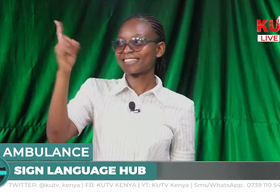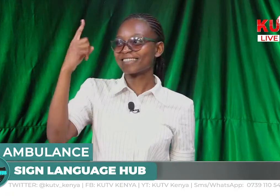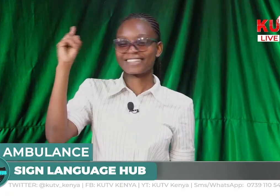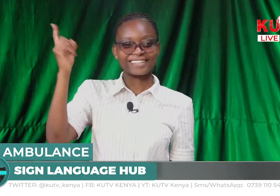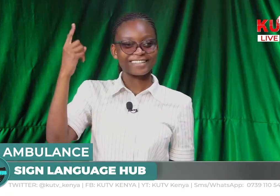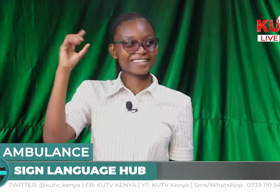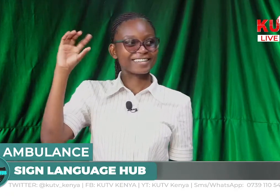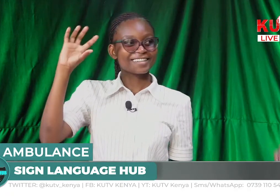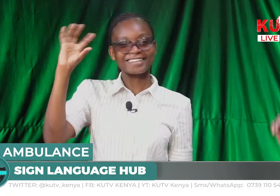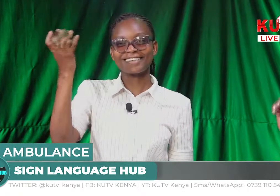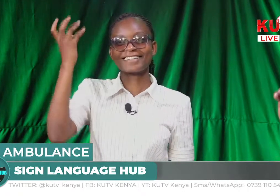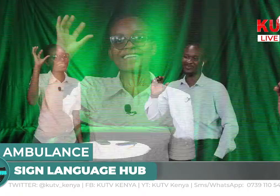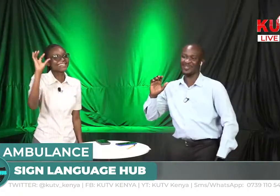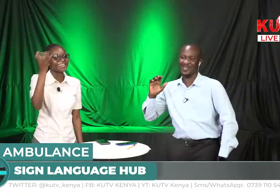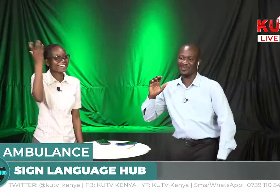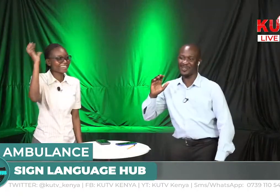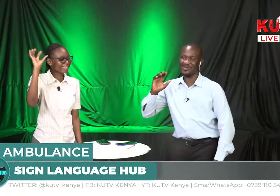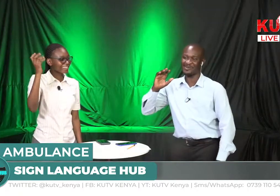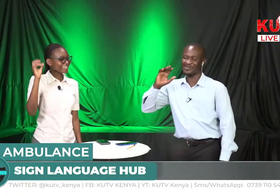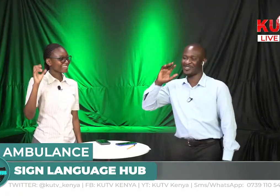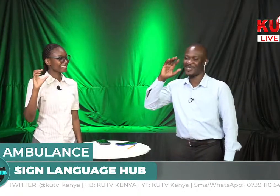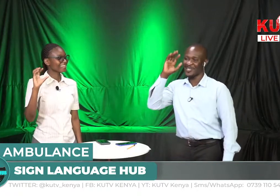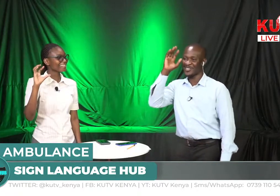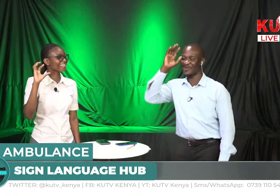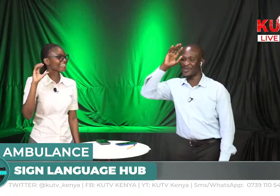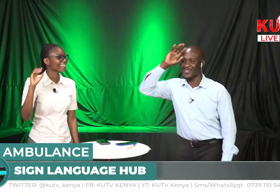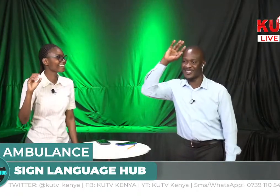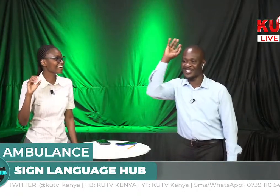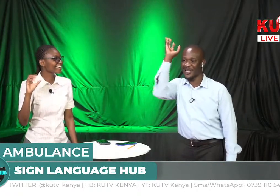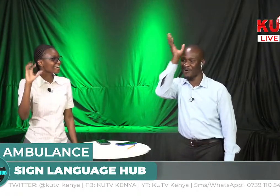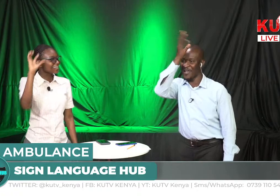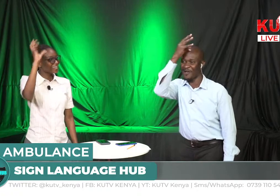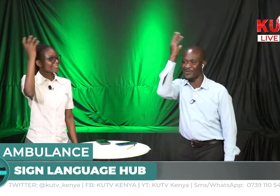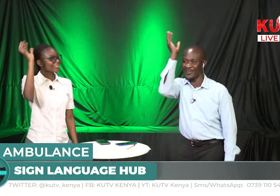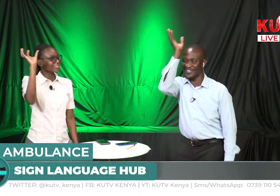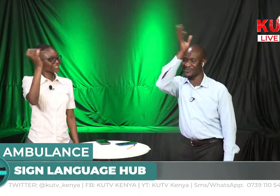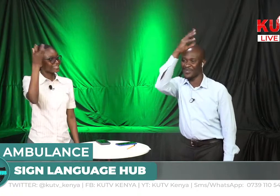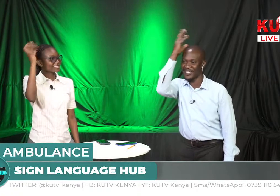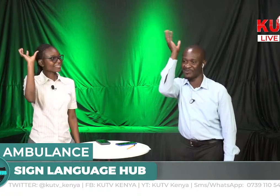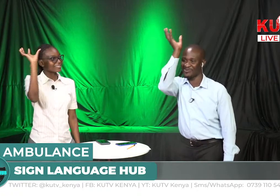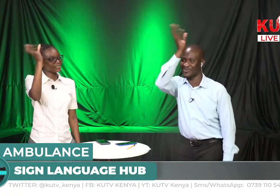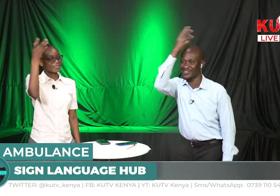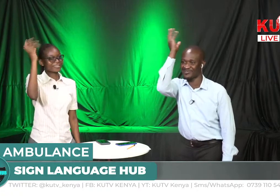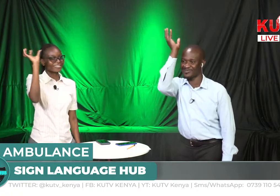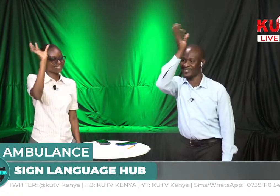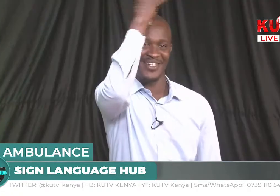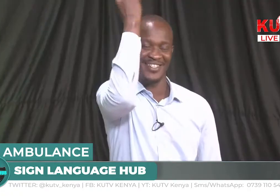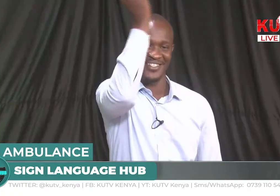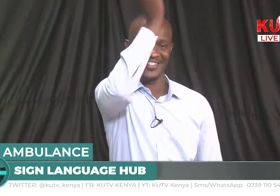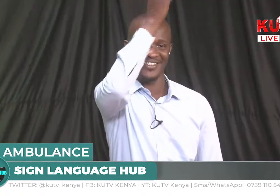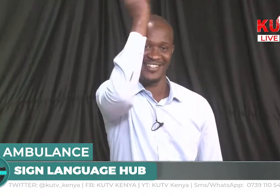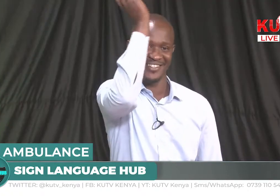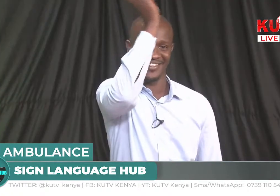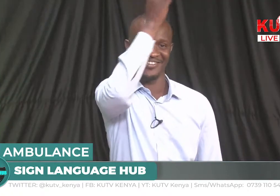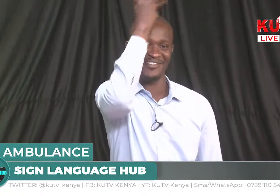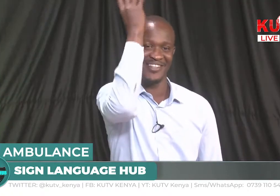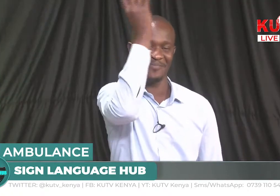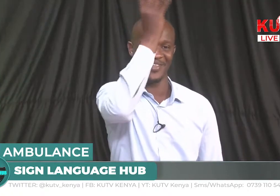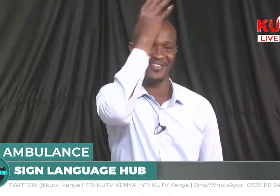Ambulance. That ambulance. That's Miriam. No. So this is our ambulance. Wee wee. Right? It goes up here,